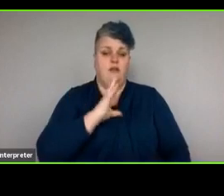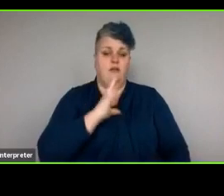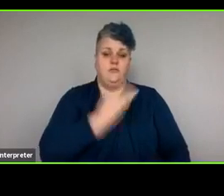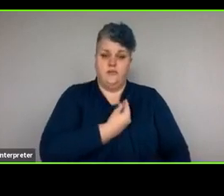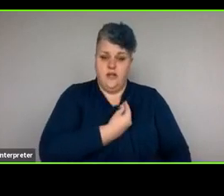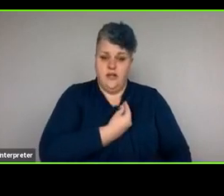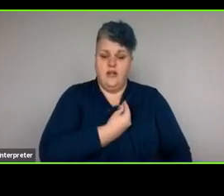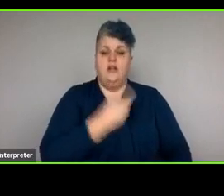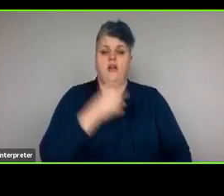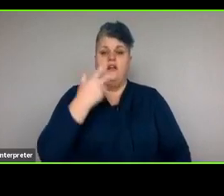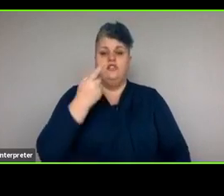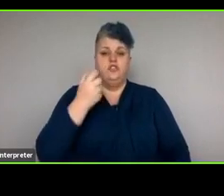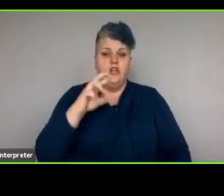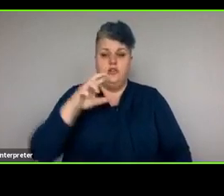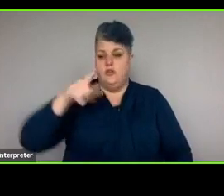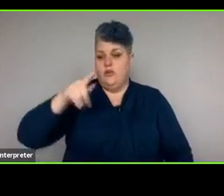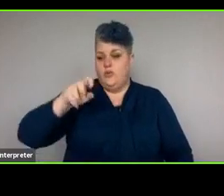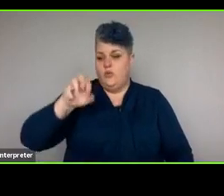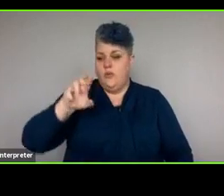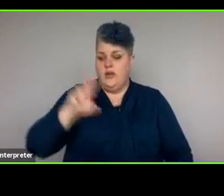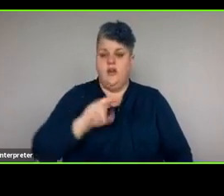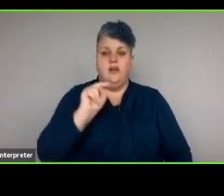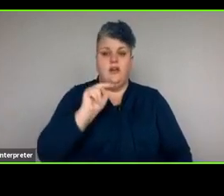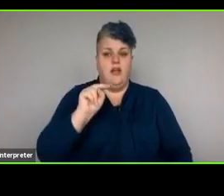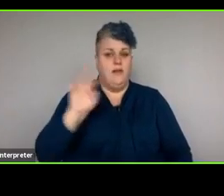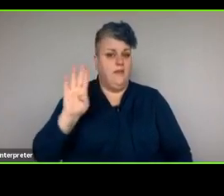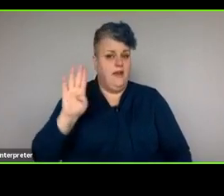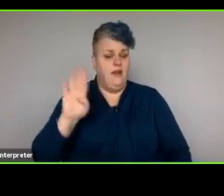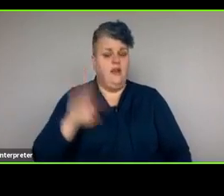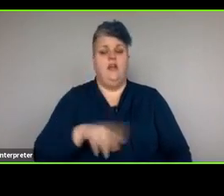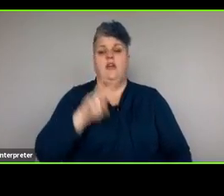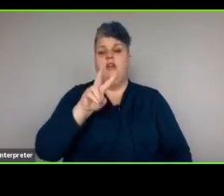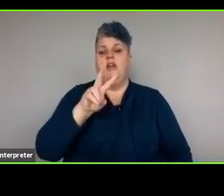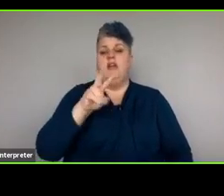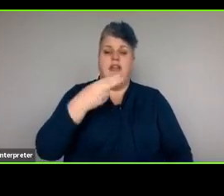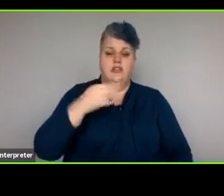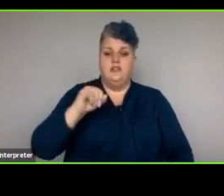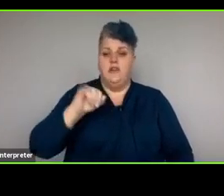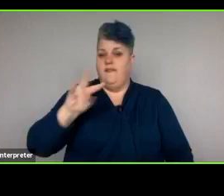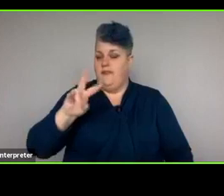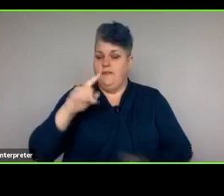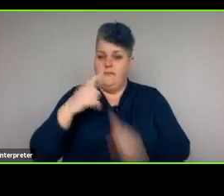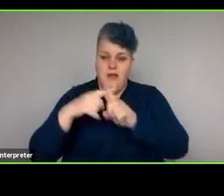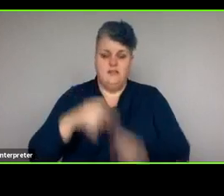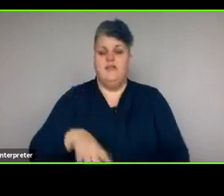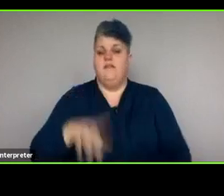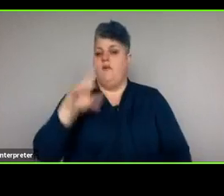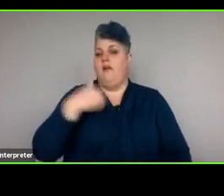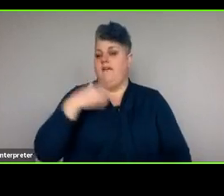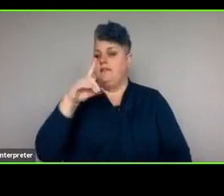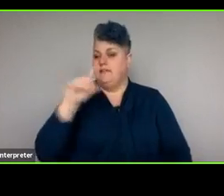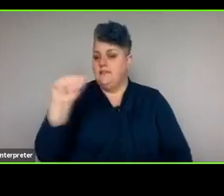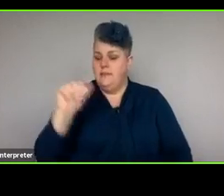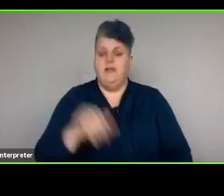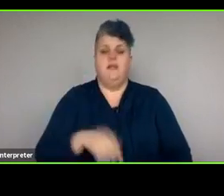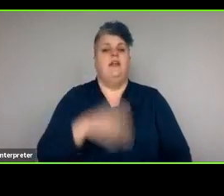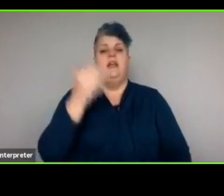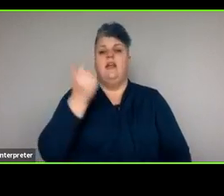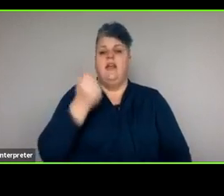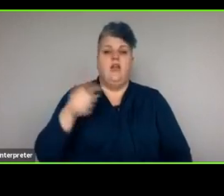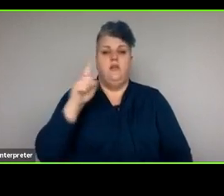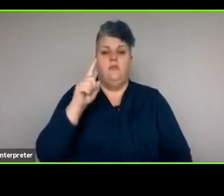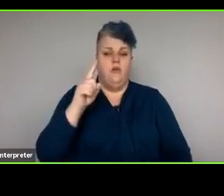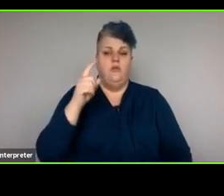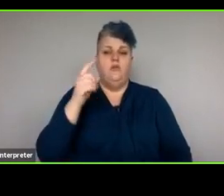or genderqueer, non-binary, or HIV positive or disabled, and to anyone who's